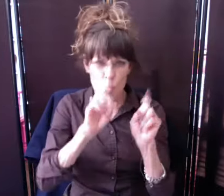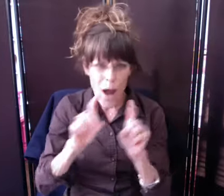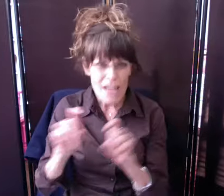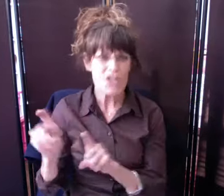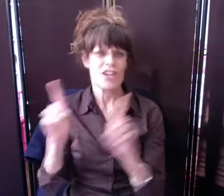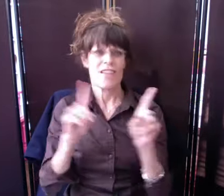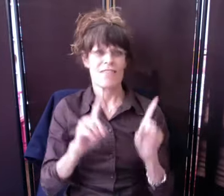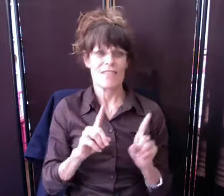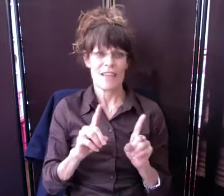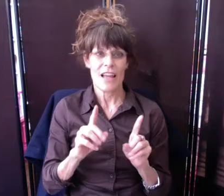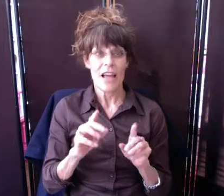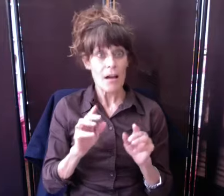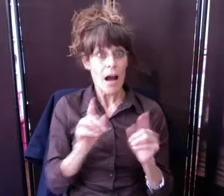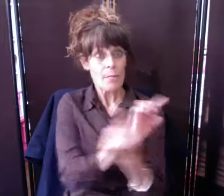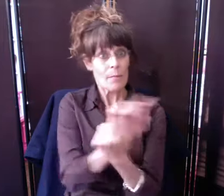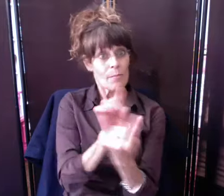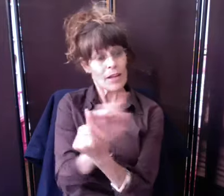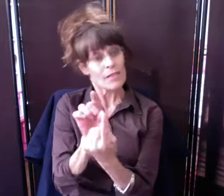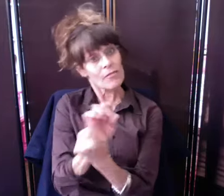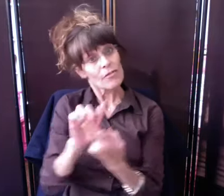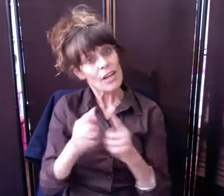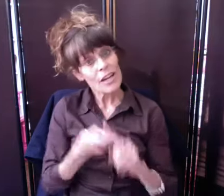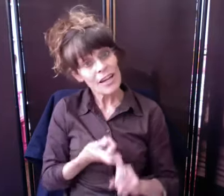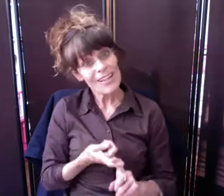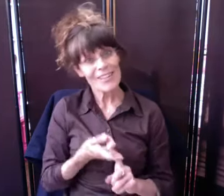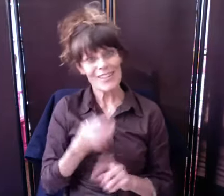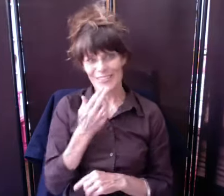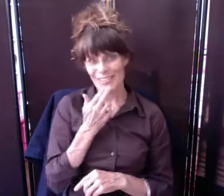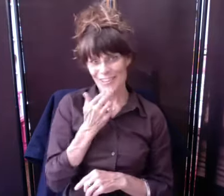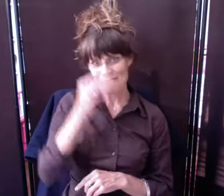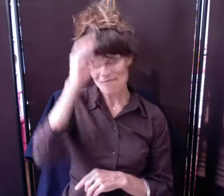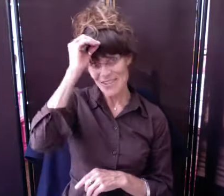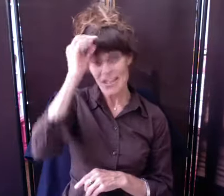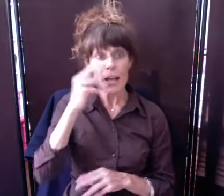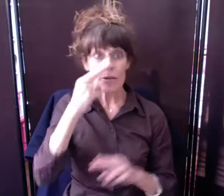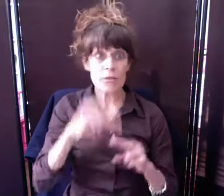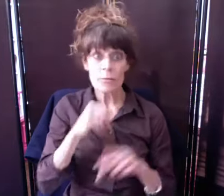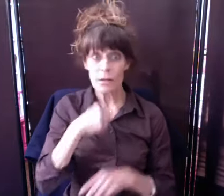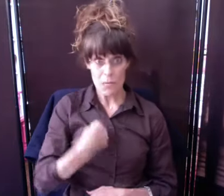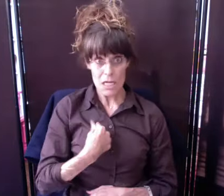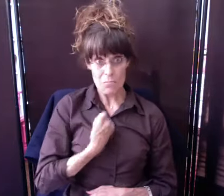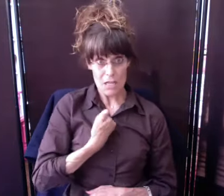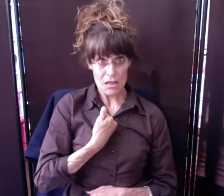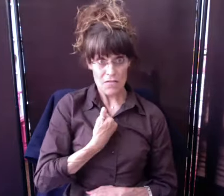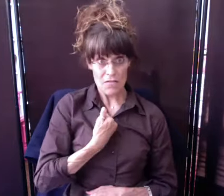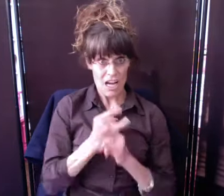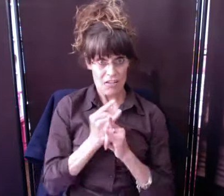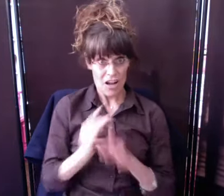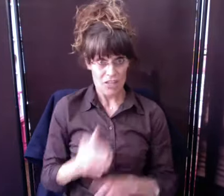I made friends. There were cute boys. I mean, it was fun, but I wasn't an alcoholic. And I had moved back